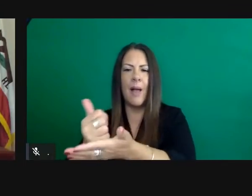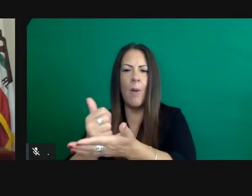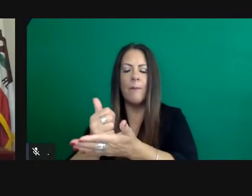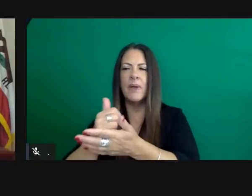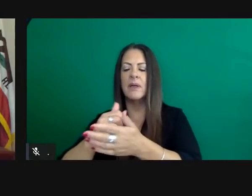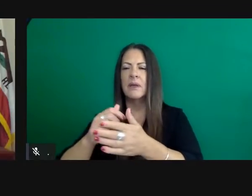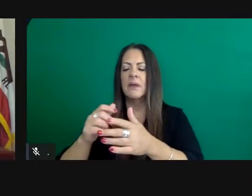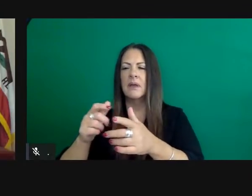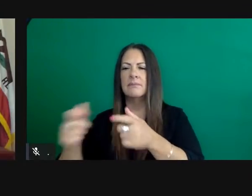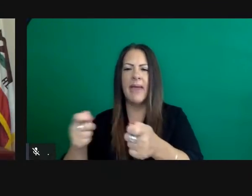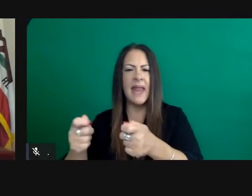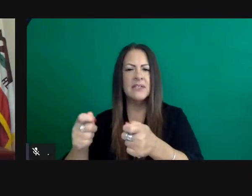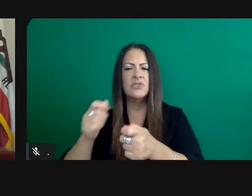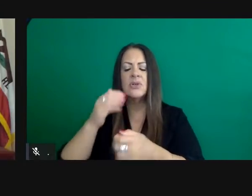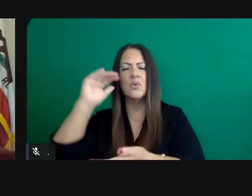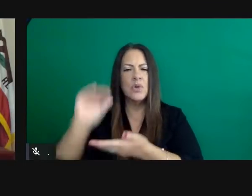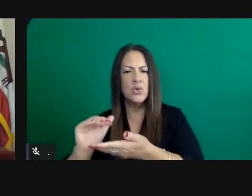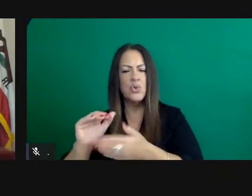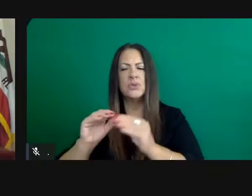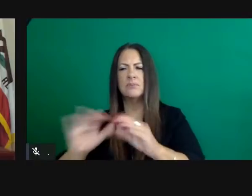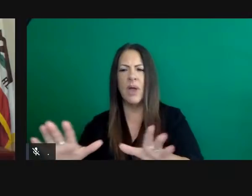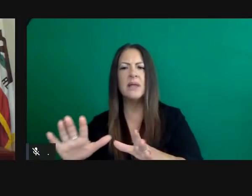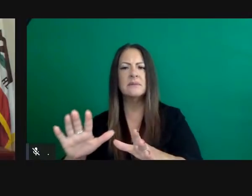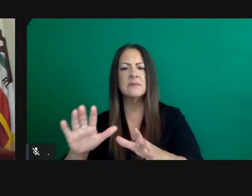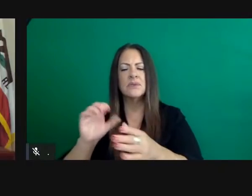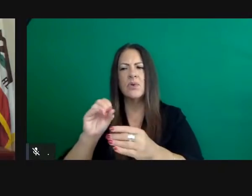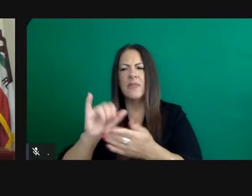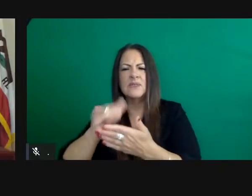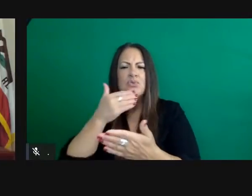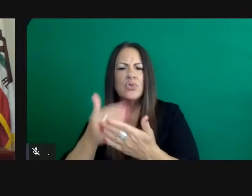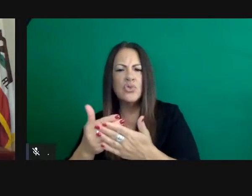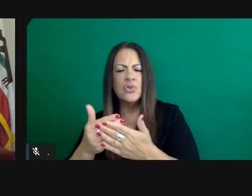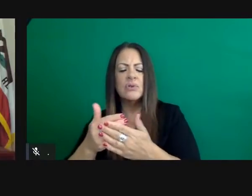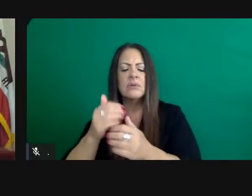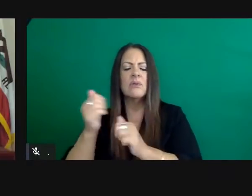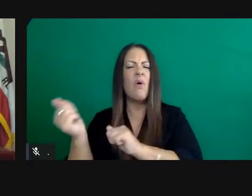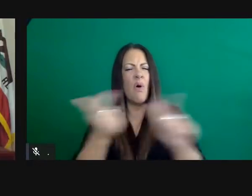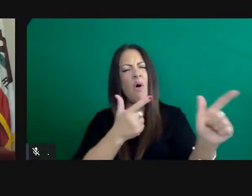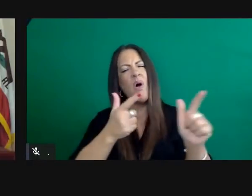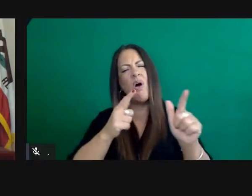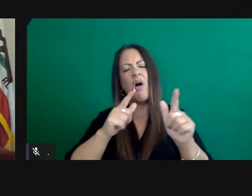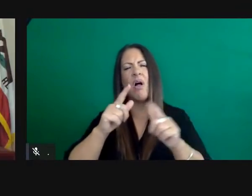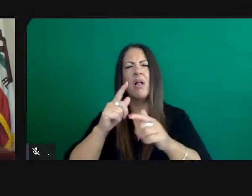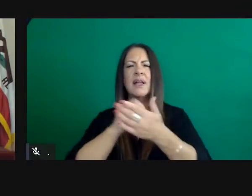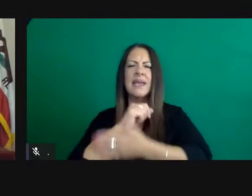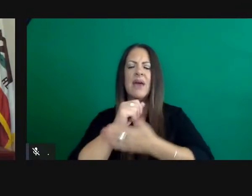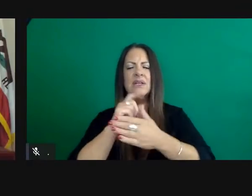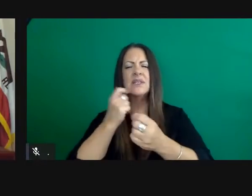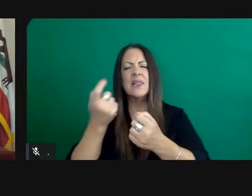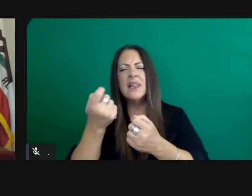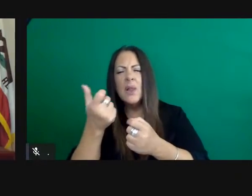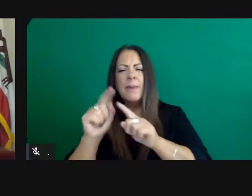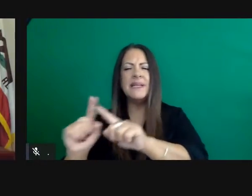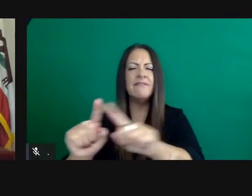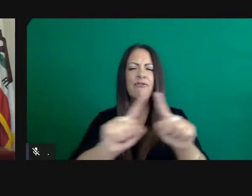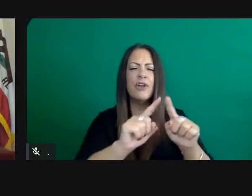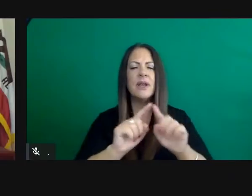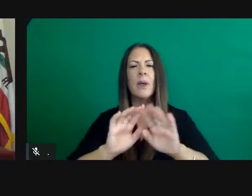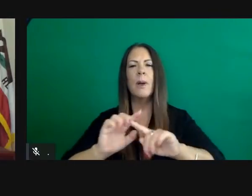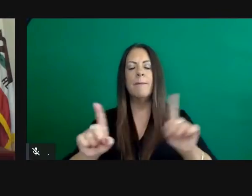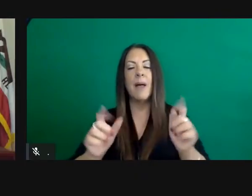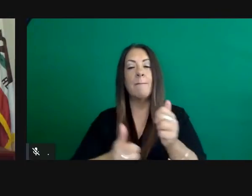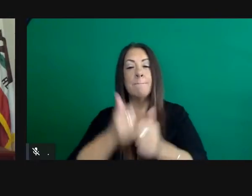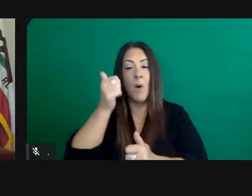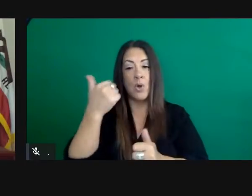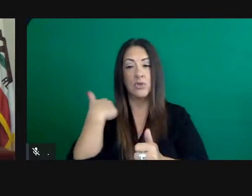and really reduce transmission. So each county is slightly different. I would say that the more we